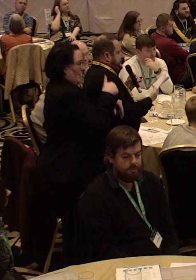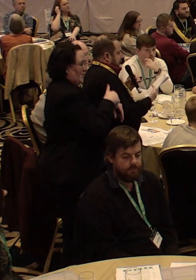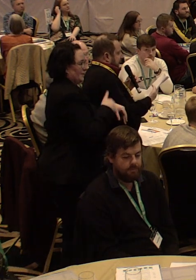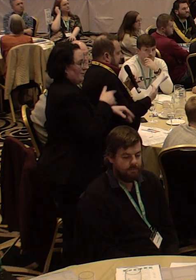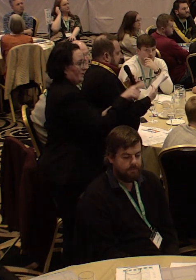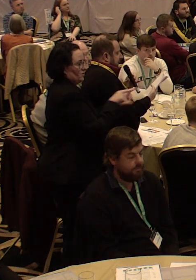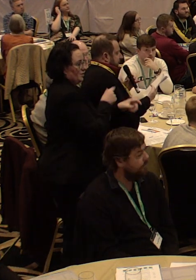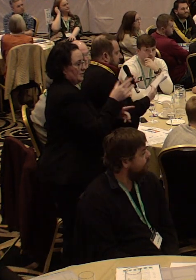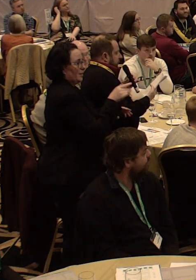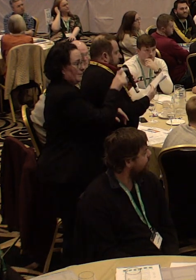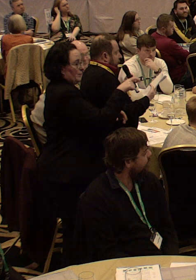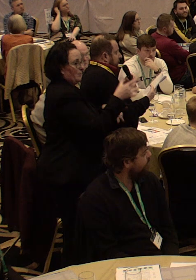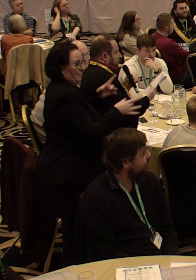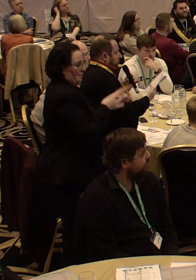make.